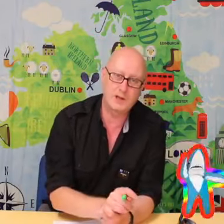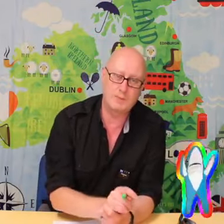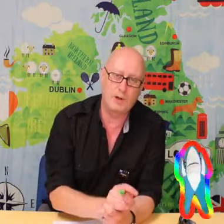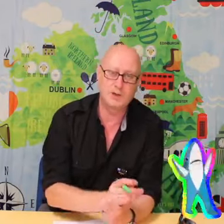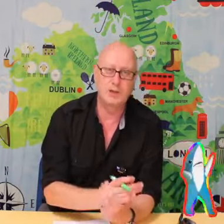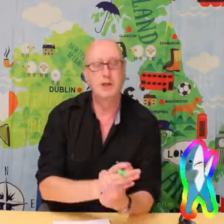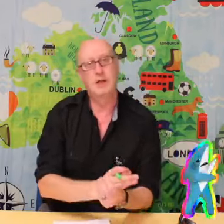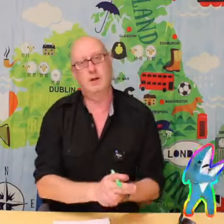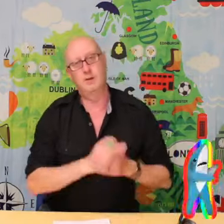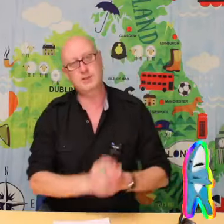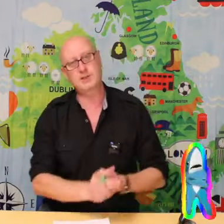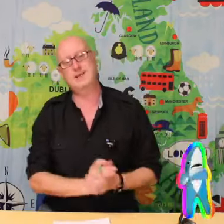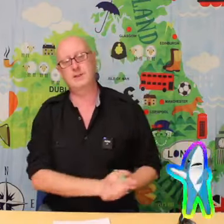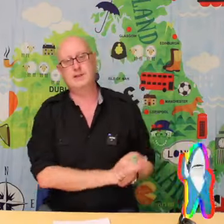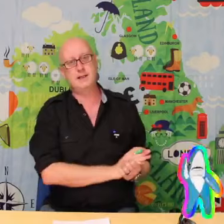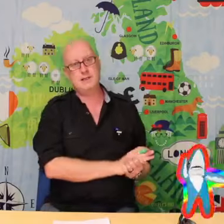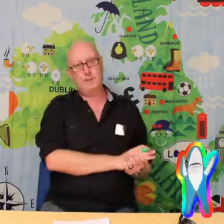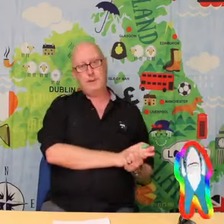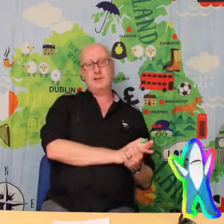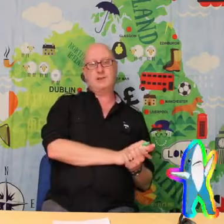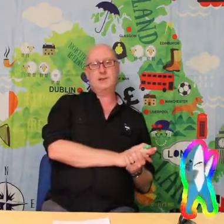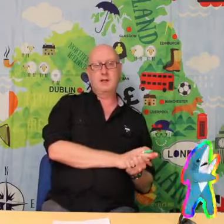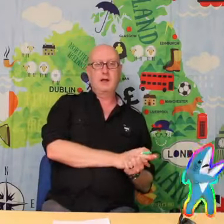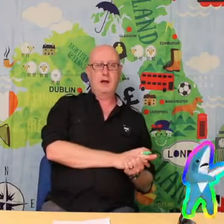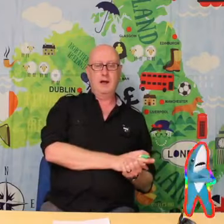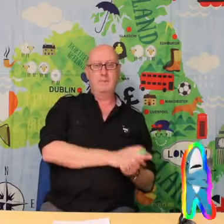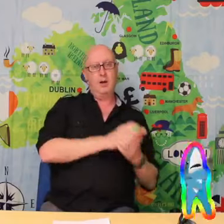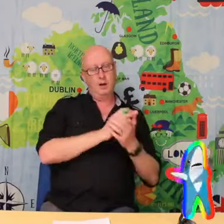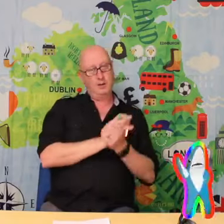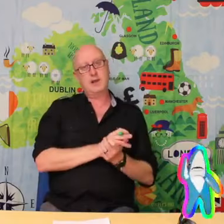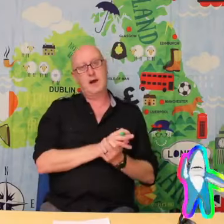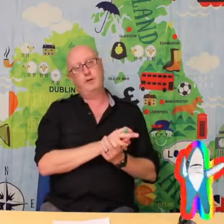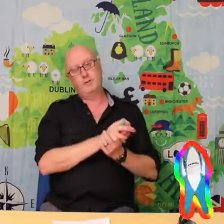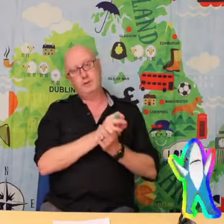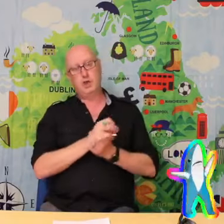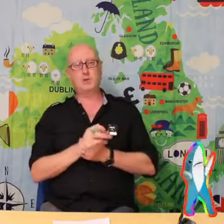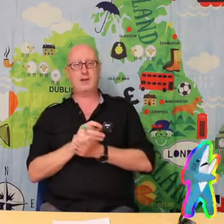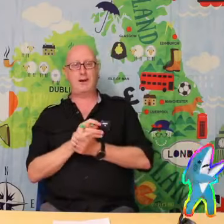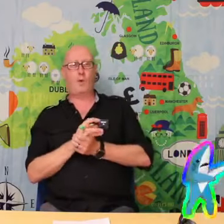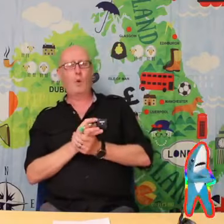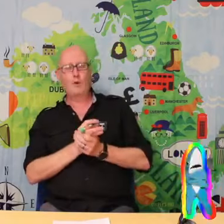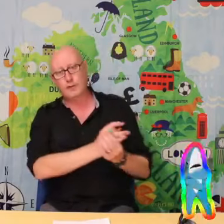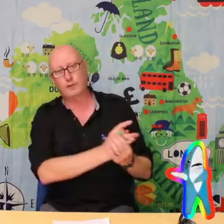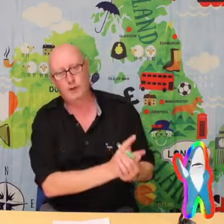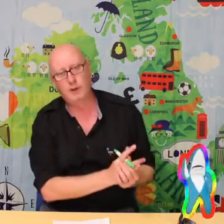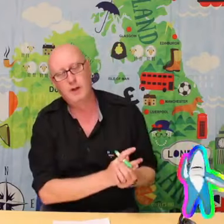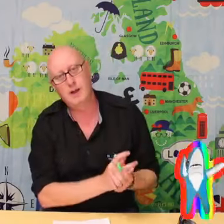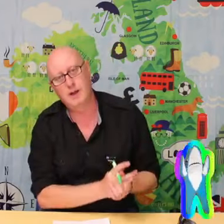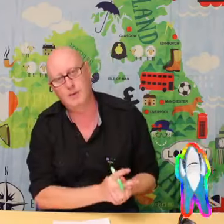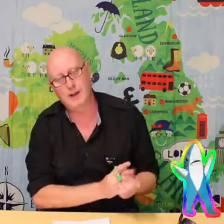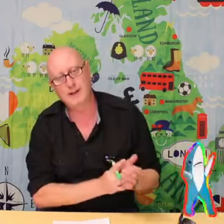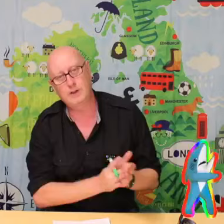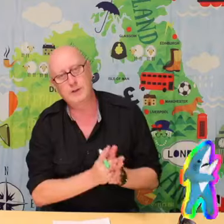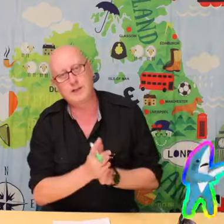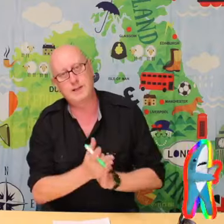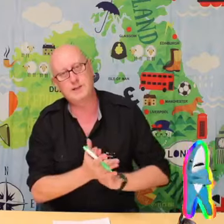support on site on a day-to-day basis, all the staff who produce our wonderful online content and